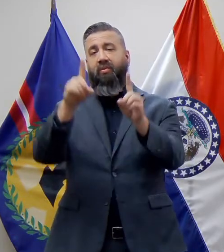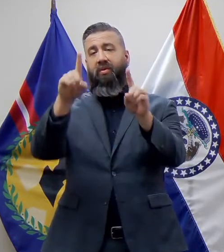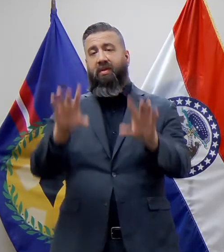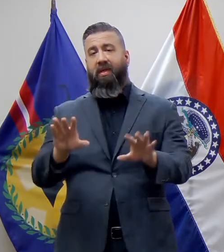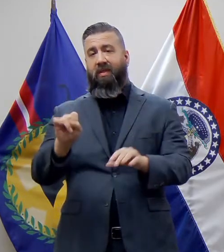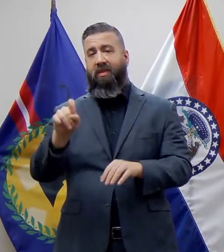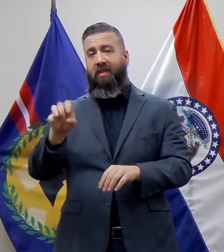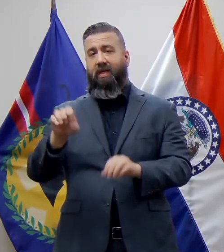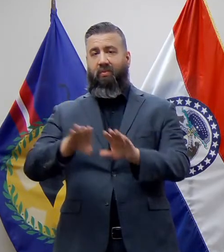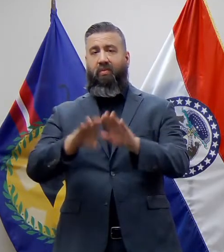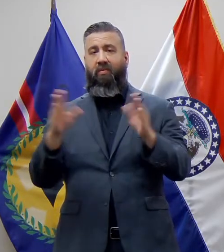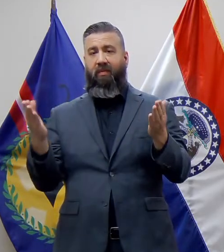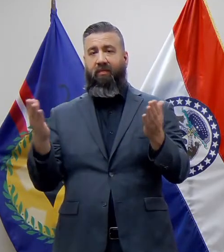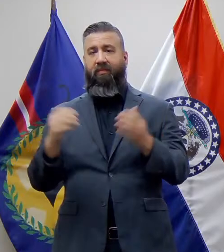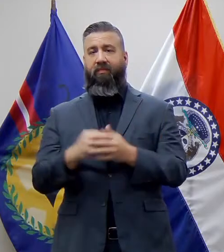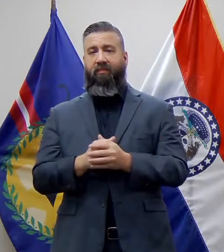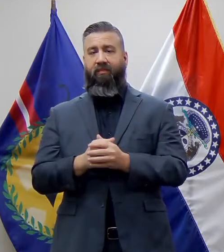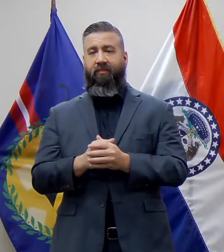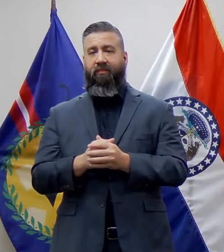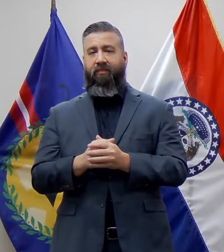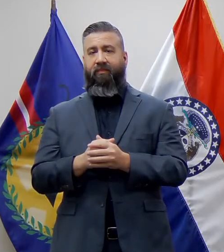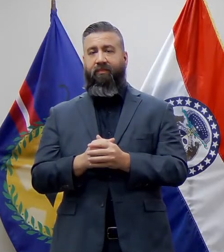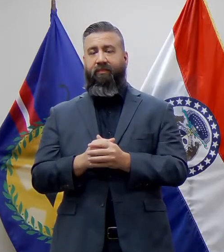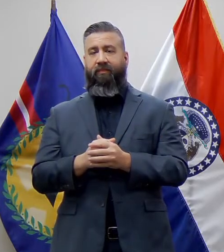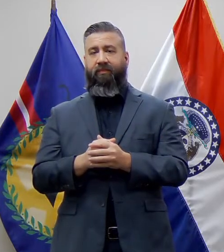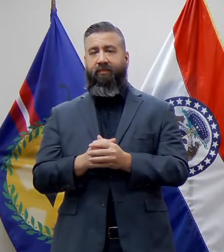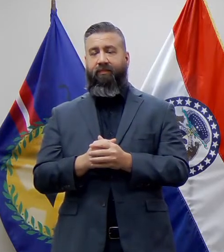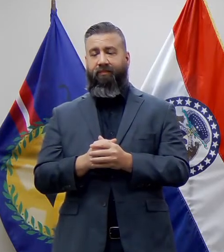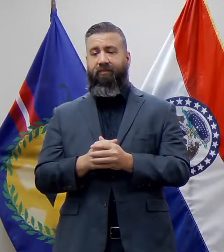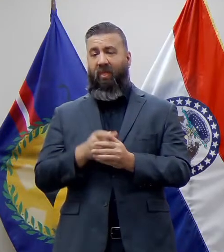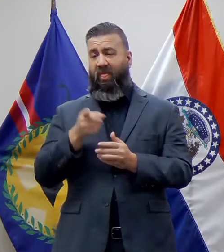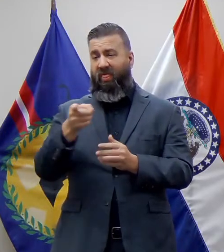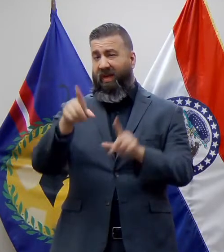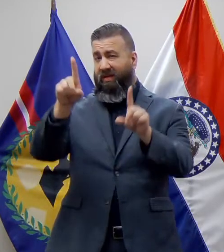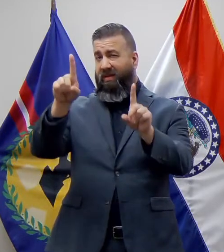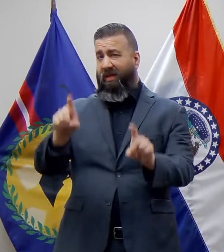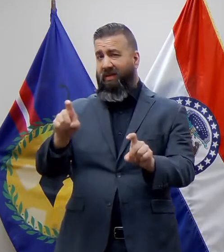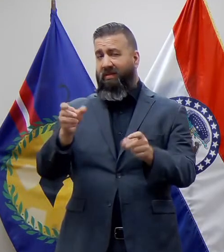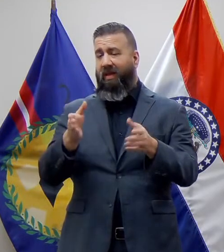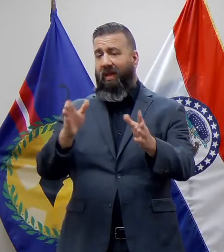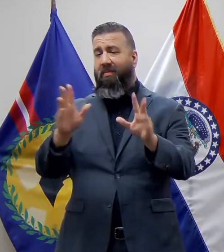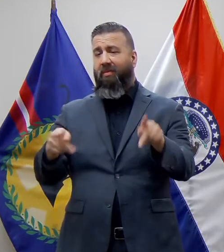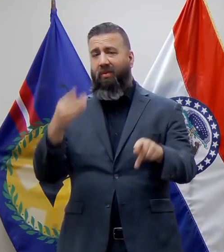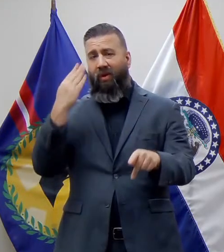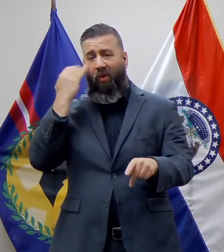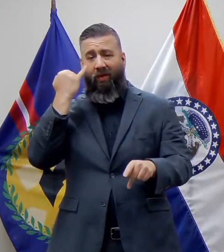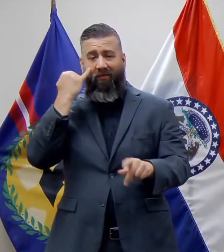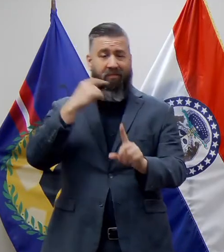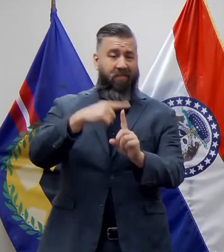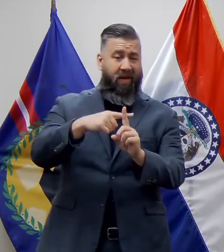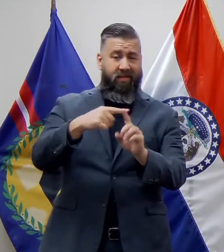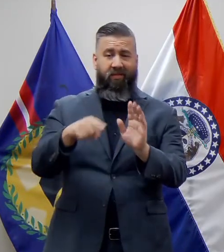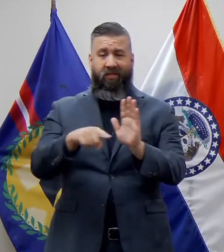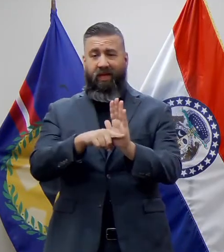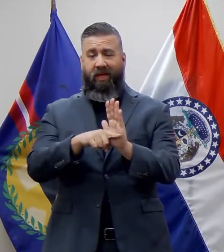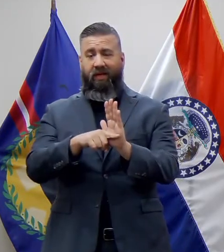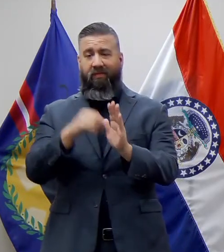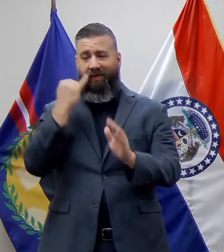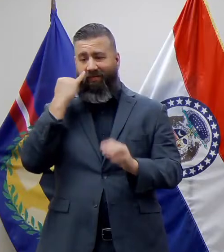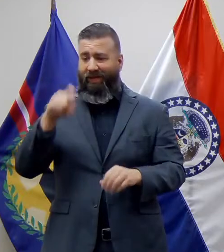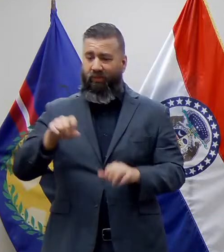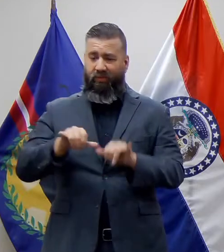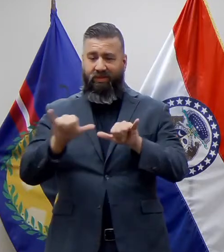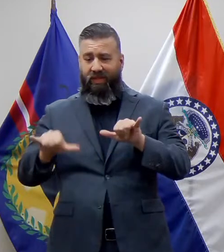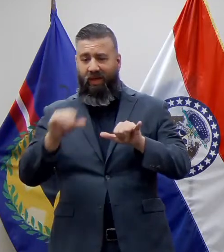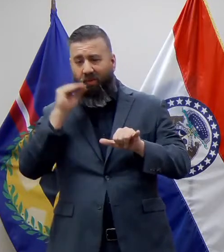demand. These tests let people know their status and whether or not they need to stay home, isolate, and do everything they can